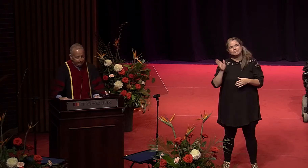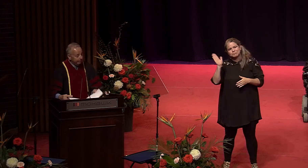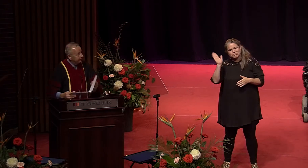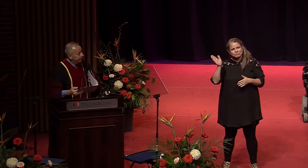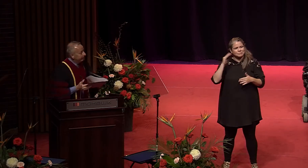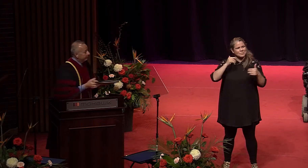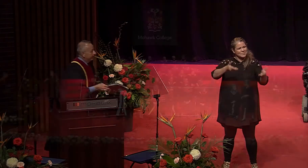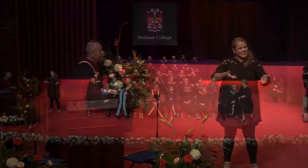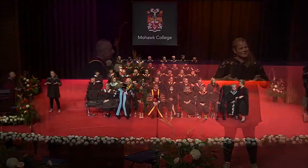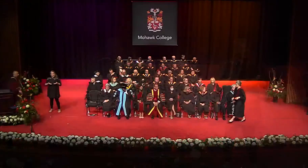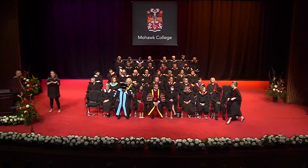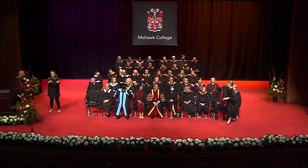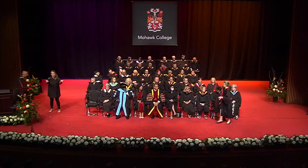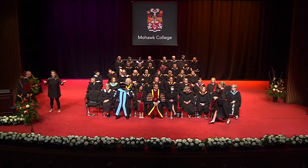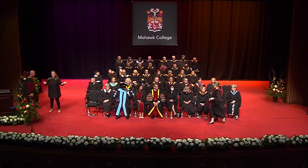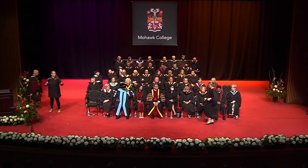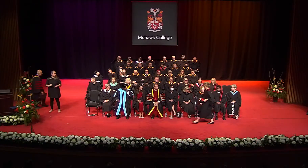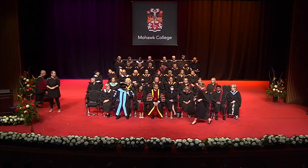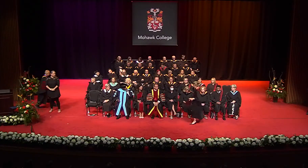members.